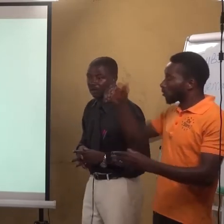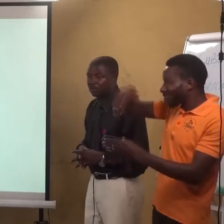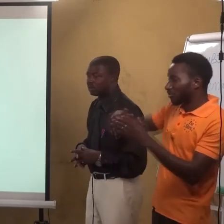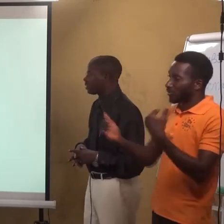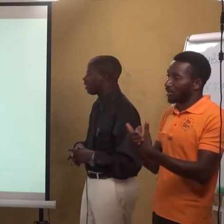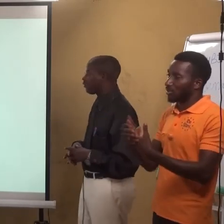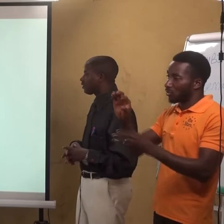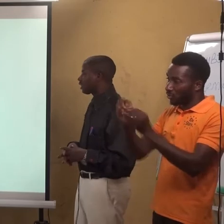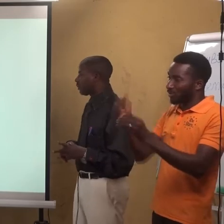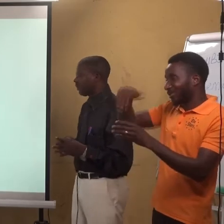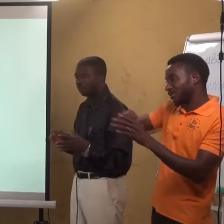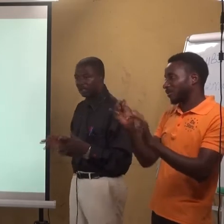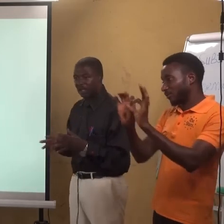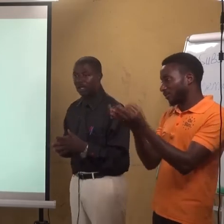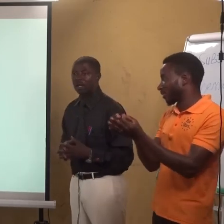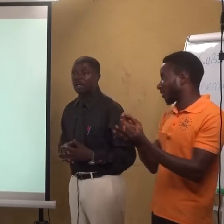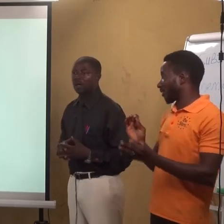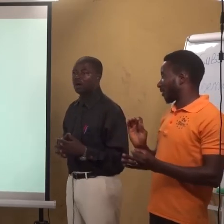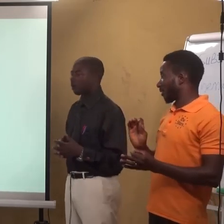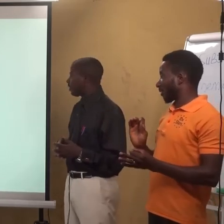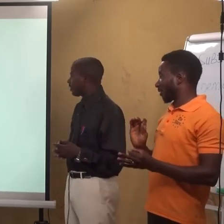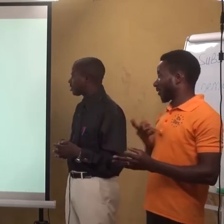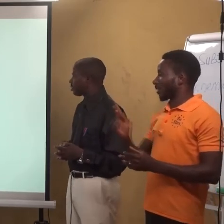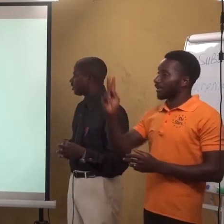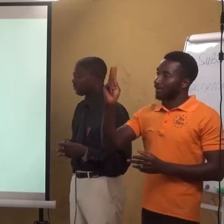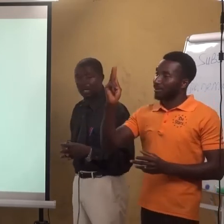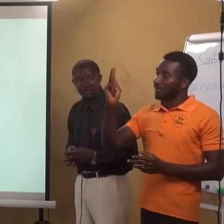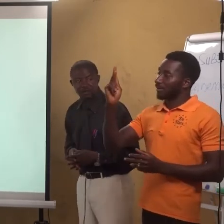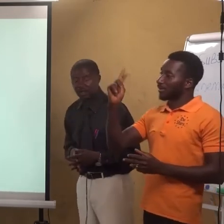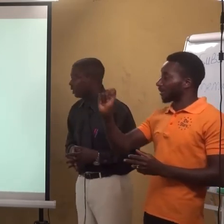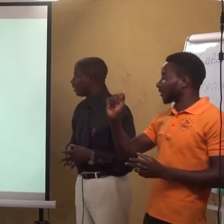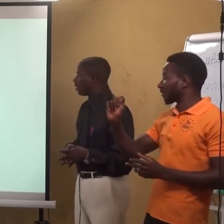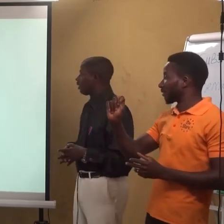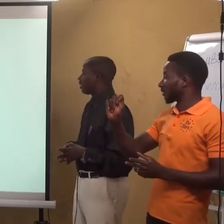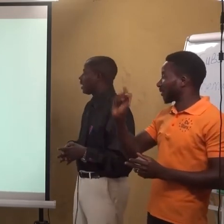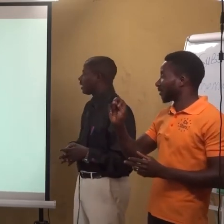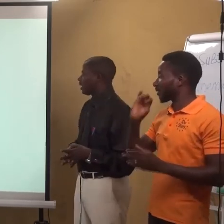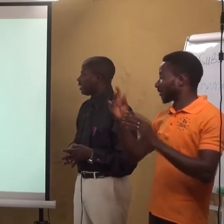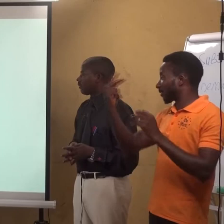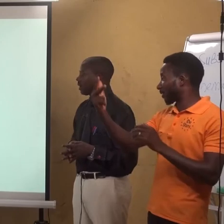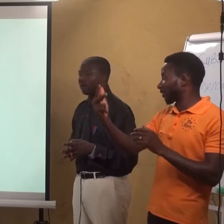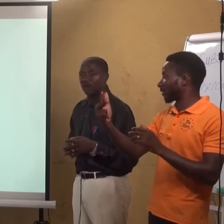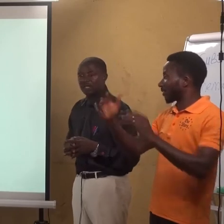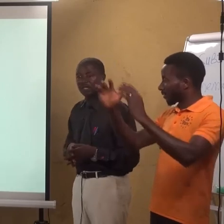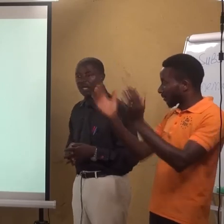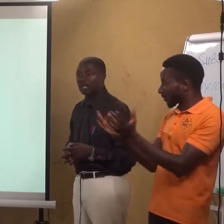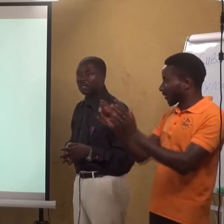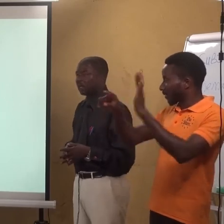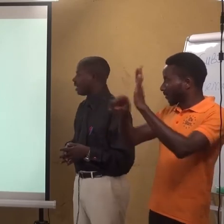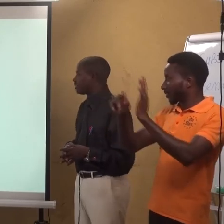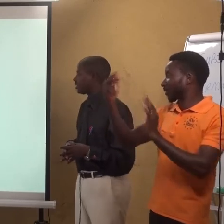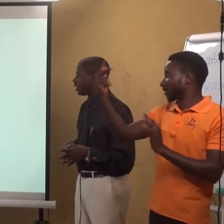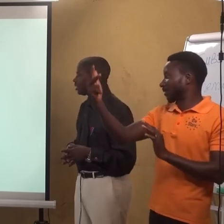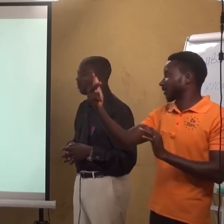our variables, our first term is 3, our common ratio is minus 3, and then we have our